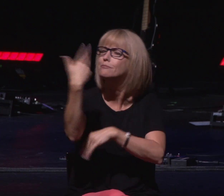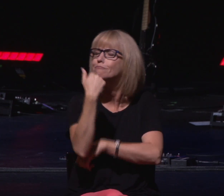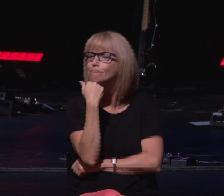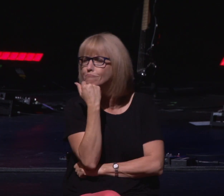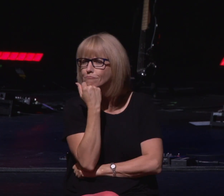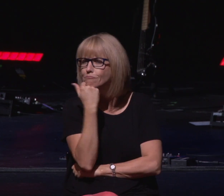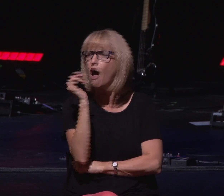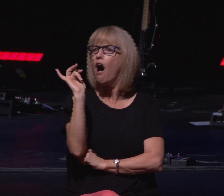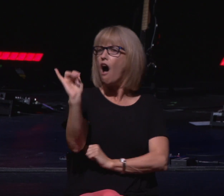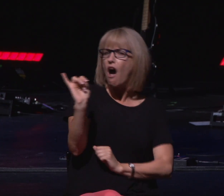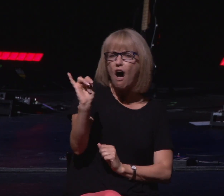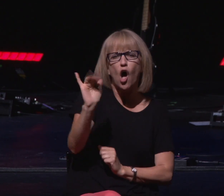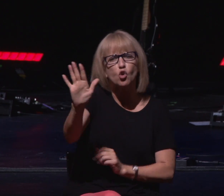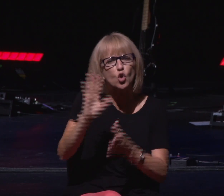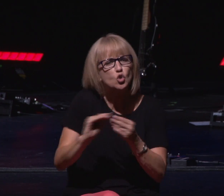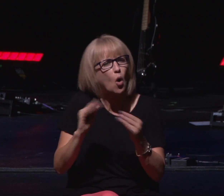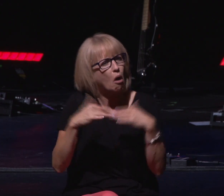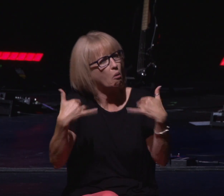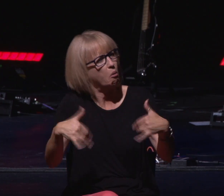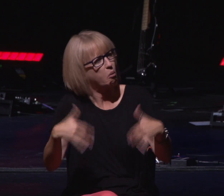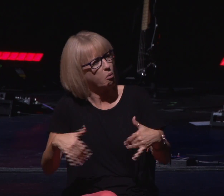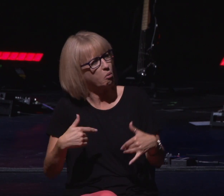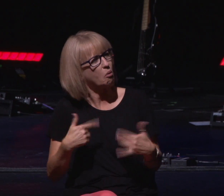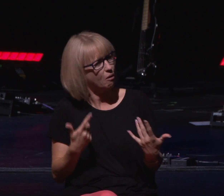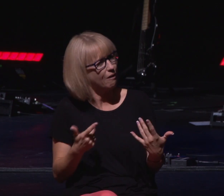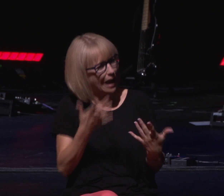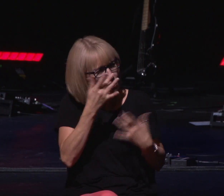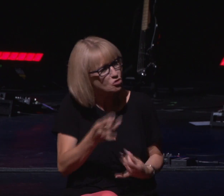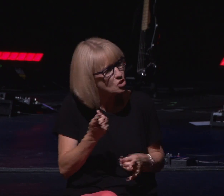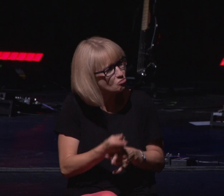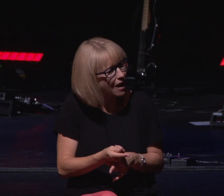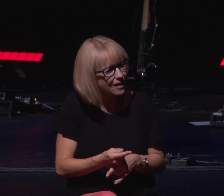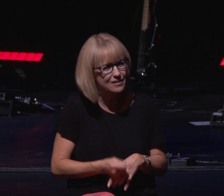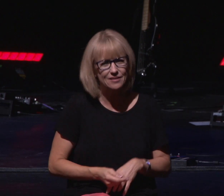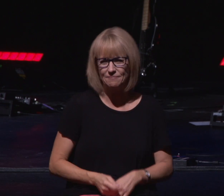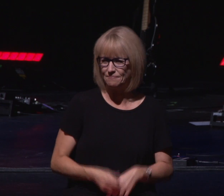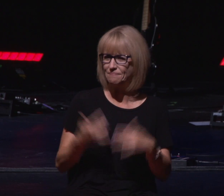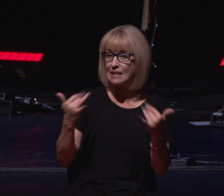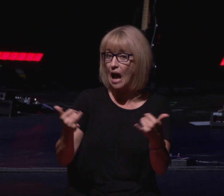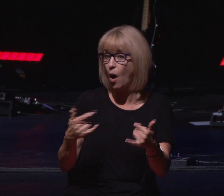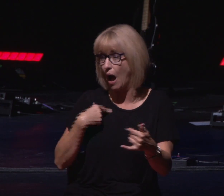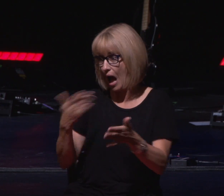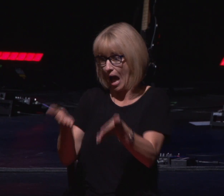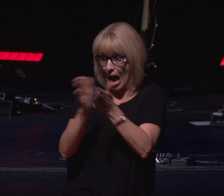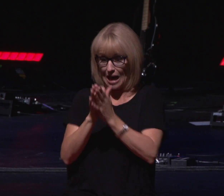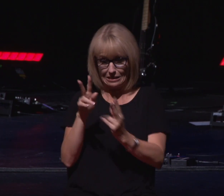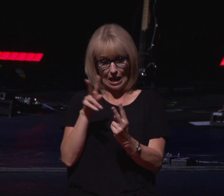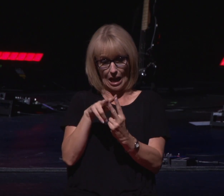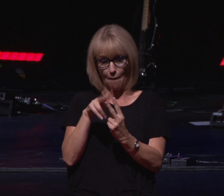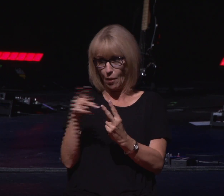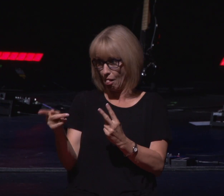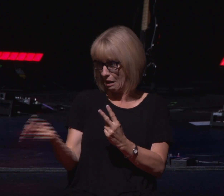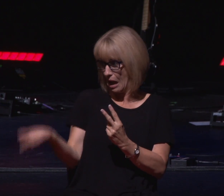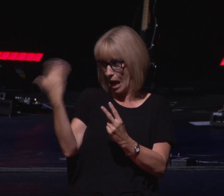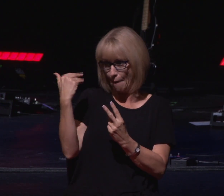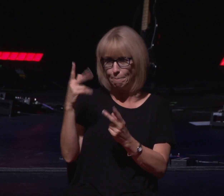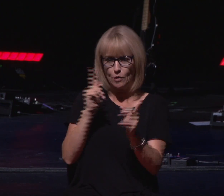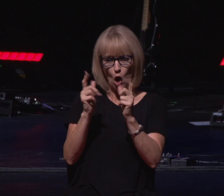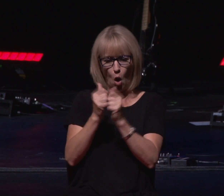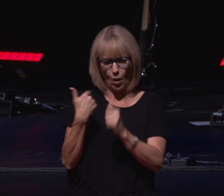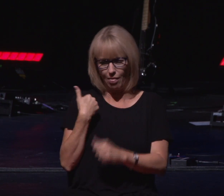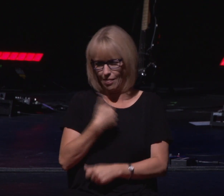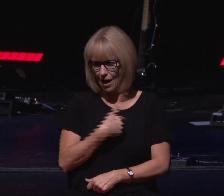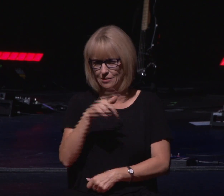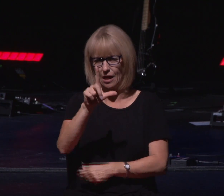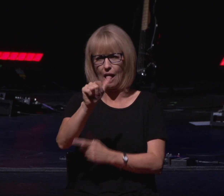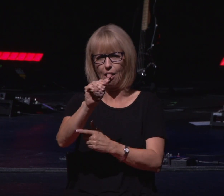on with you. And so to help us again a little bit, I've asked a couple in our church to come join me. So Lamar and Brandy, if you come up and join